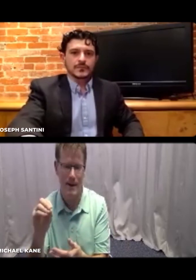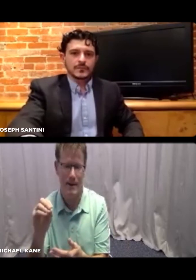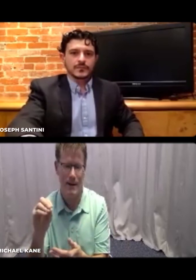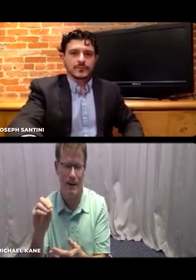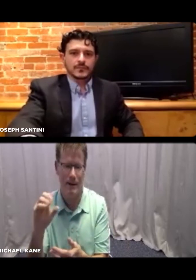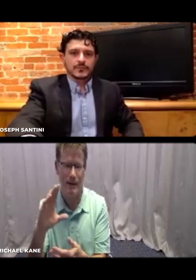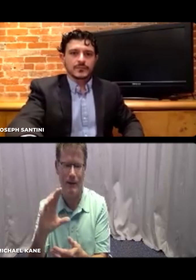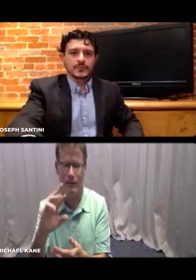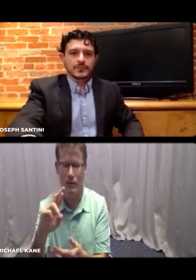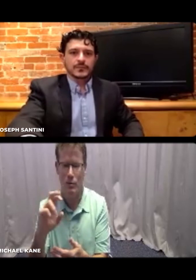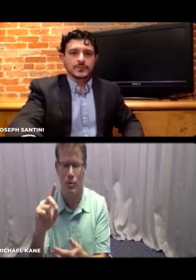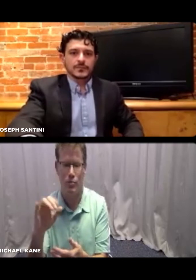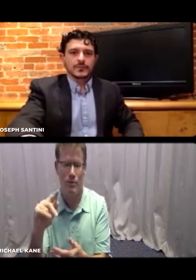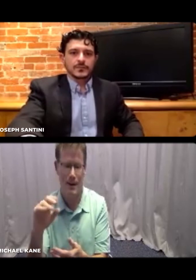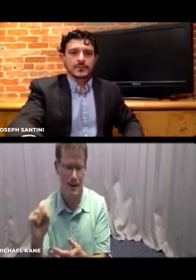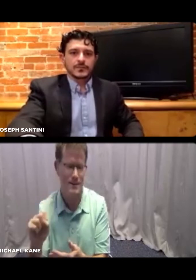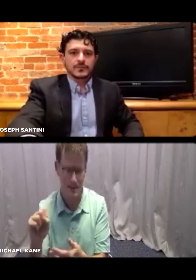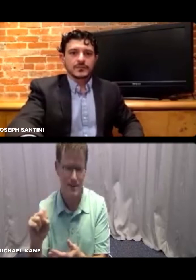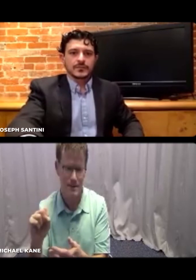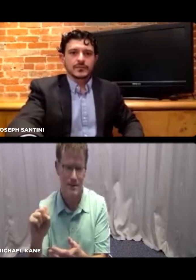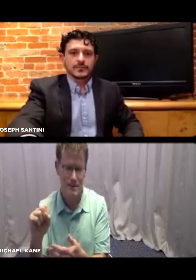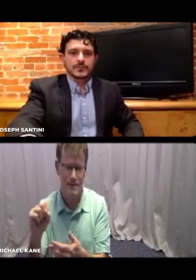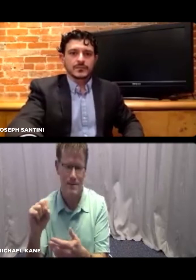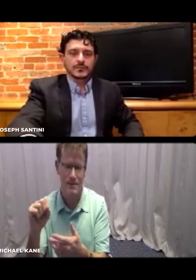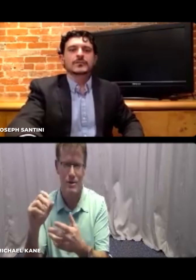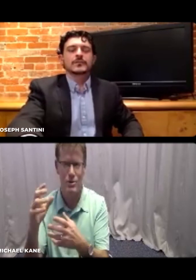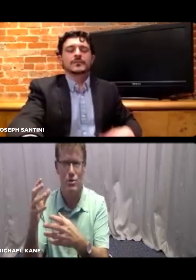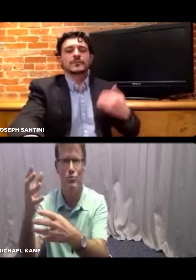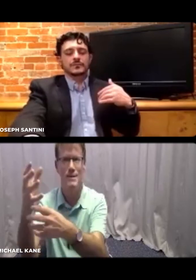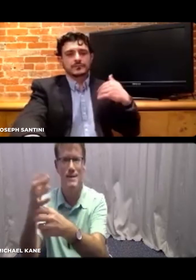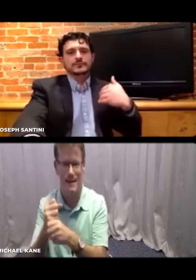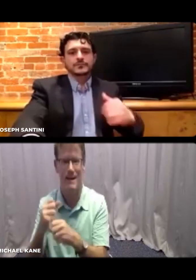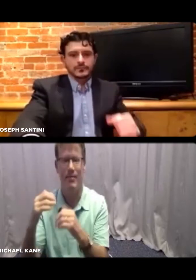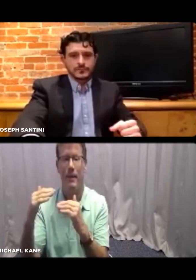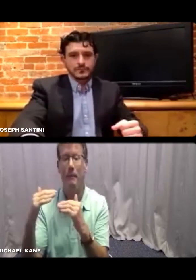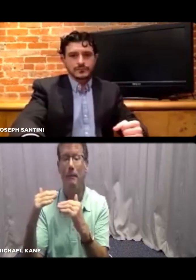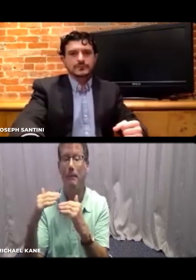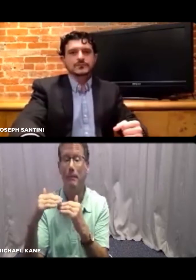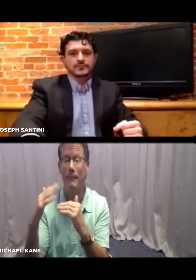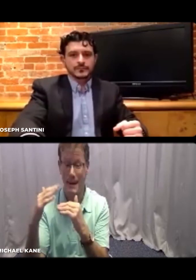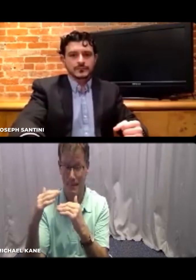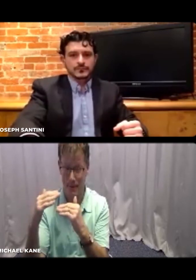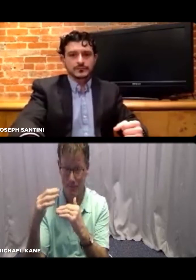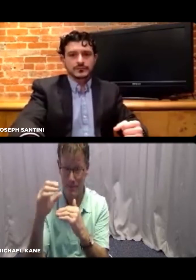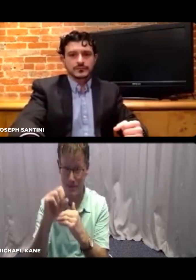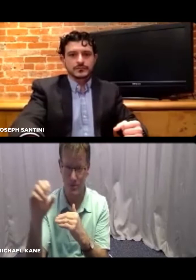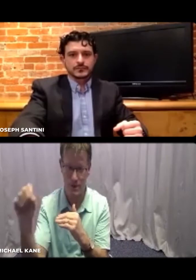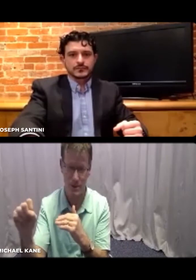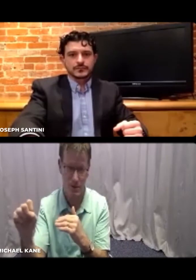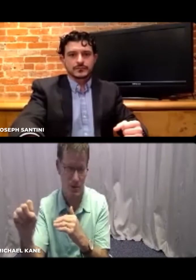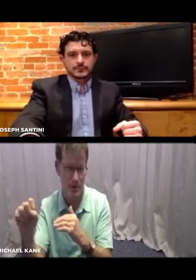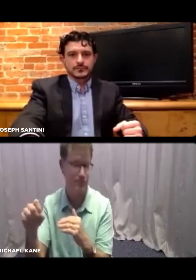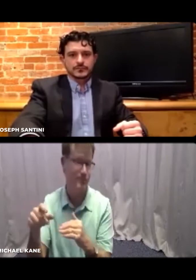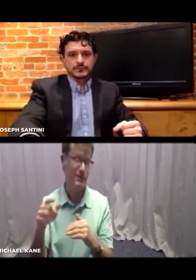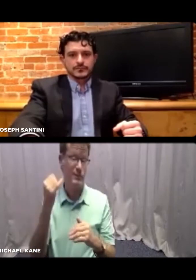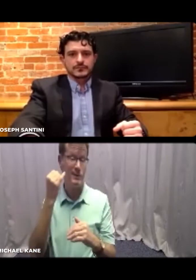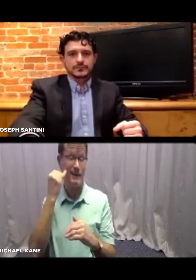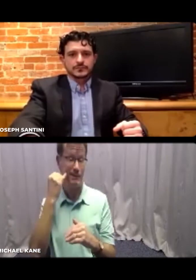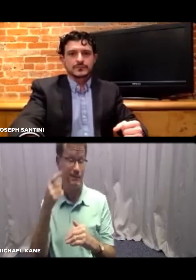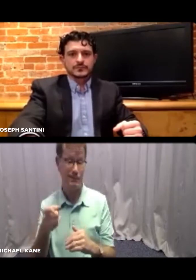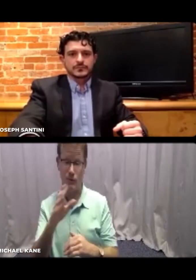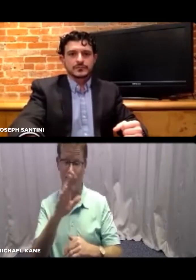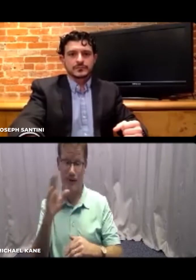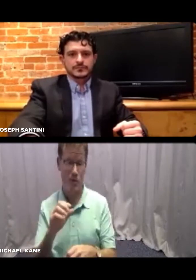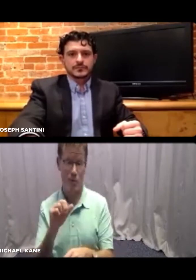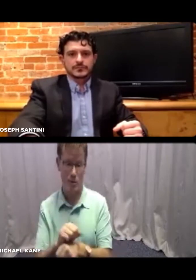credits in order to receive just the minimum Social Security amount. I see. So if you've never worked, you will